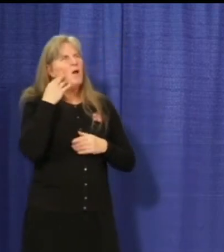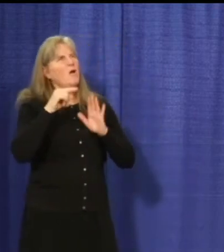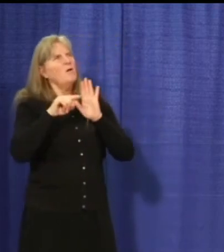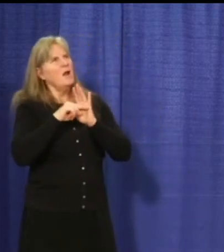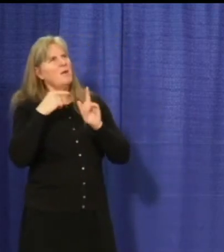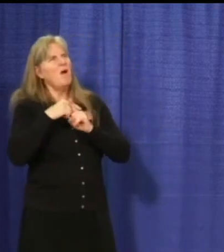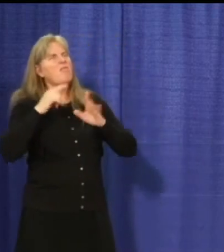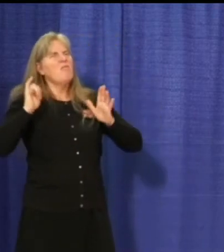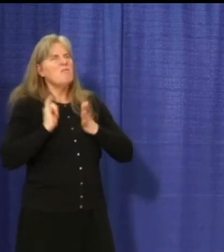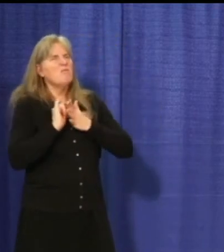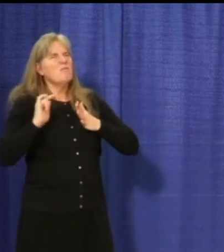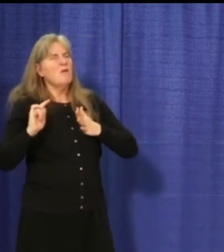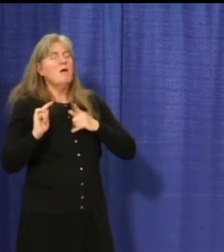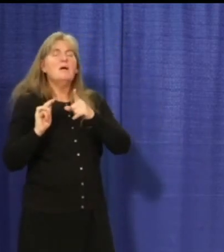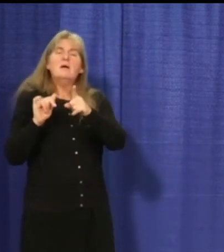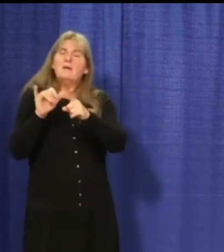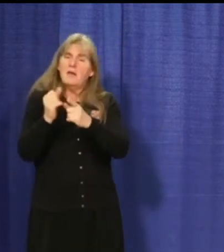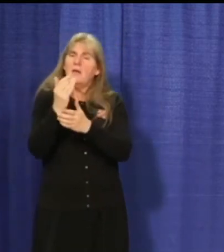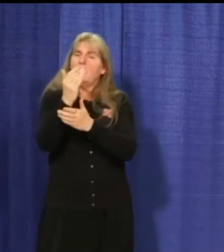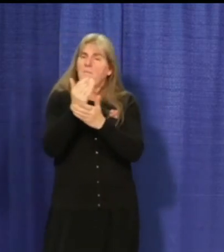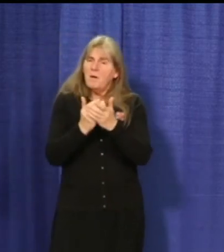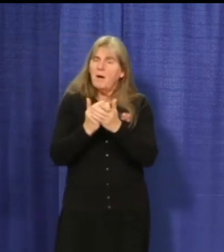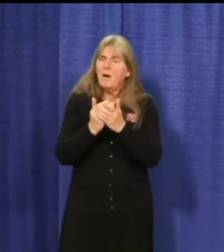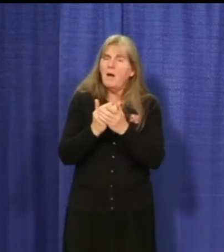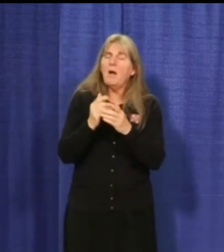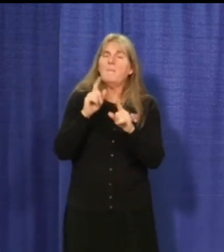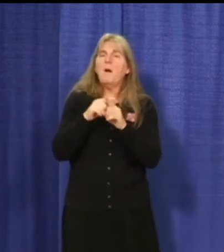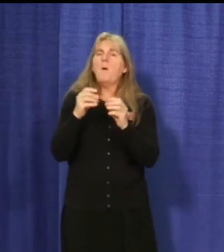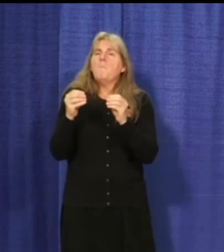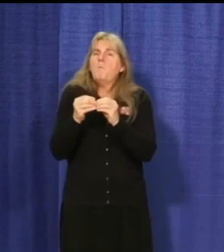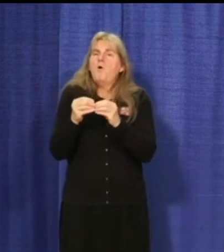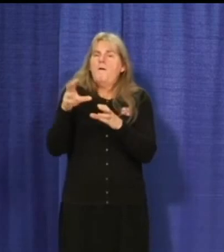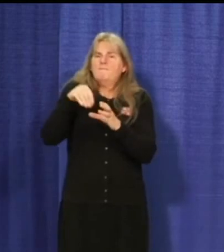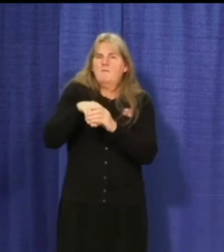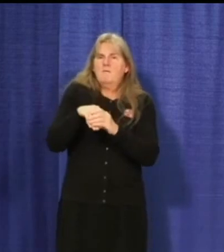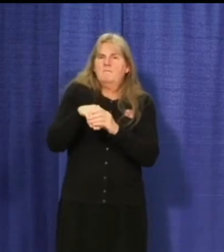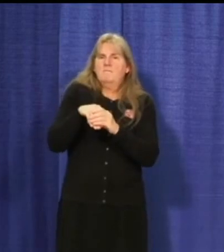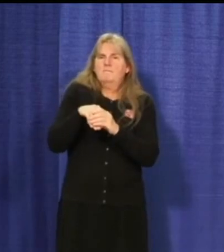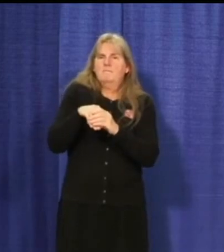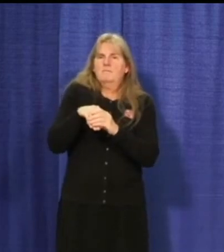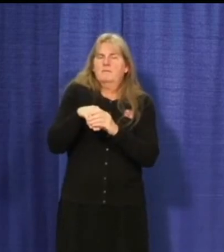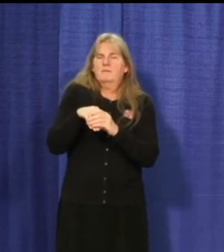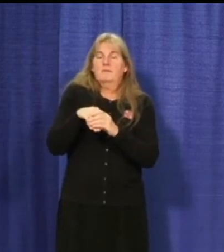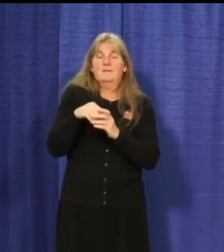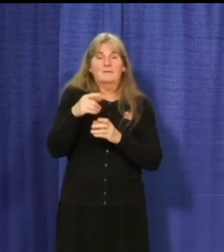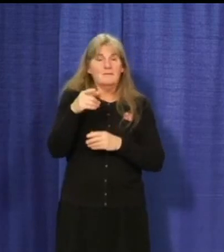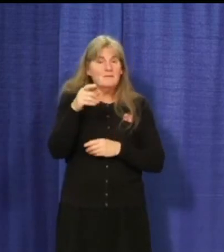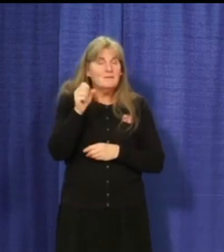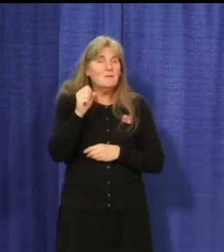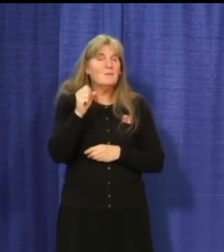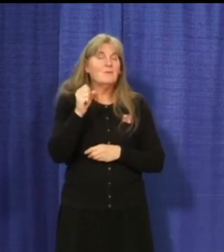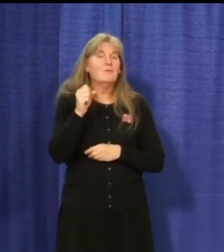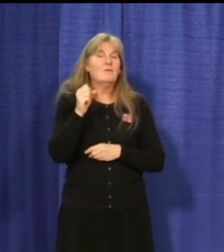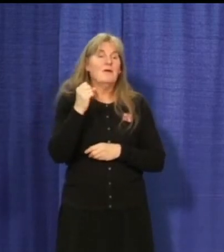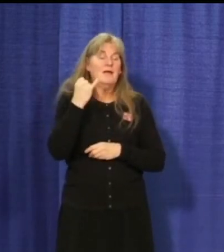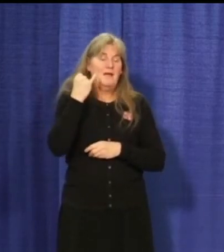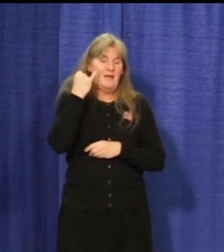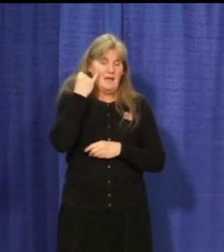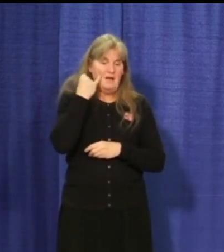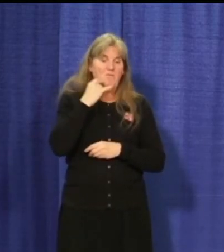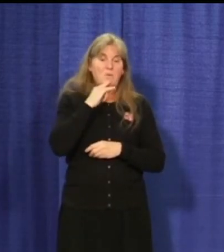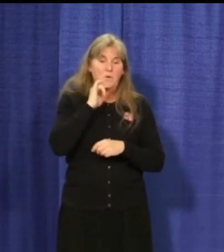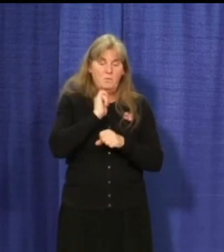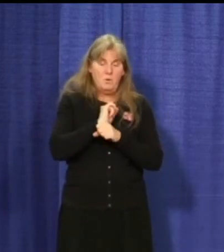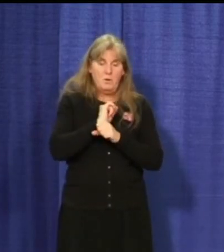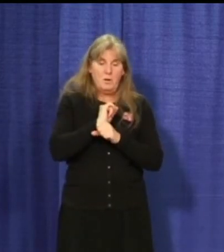and that's part of the story, but it's not the whole story. The real story is around, okay, what do I